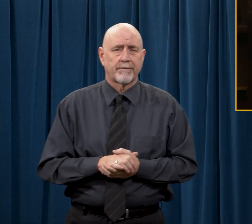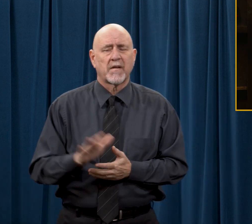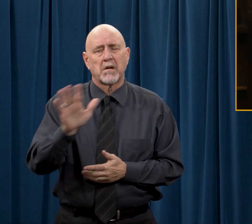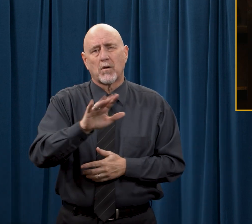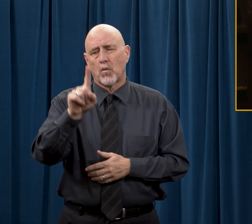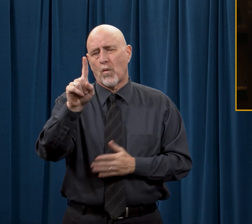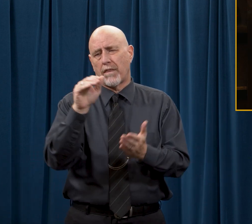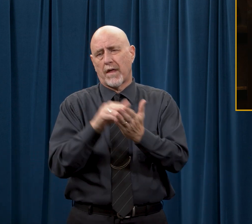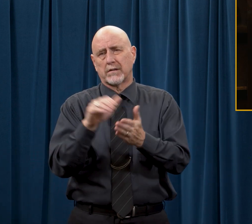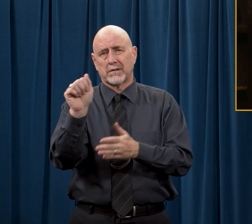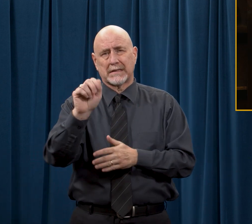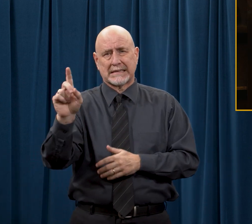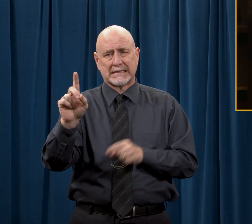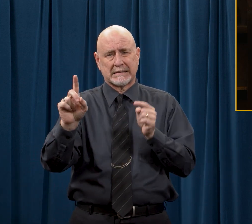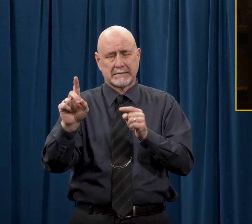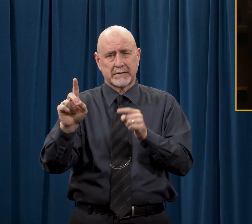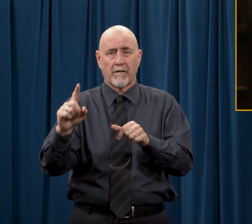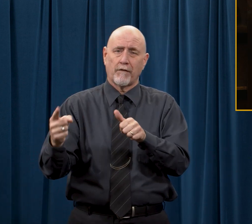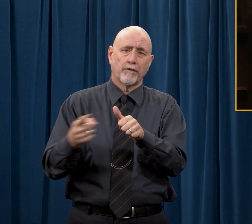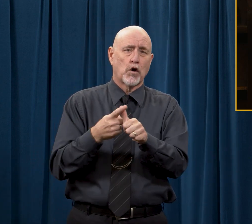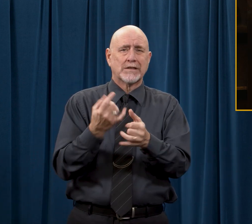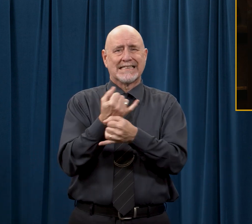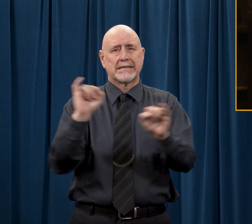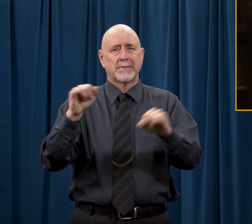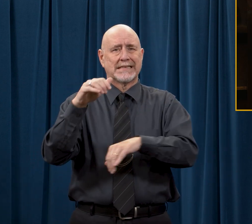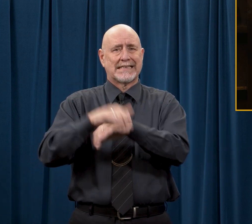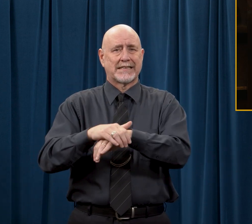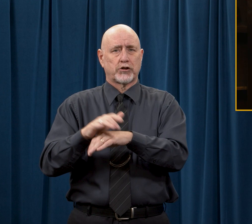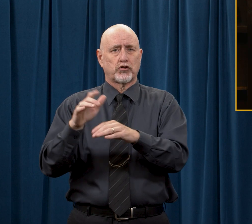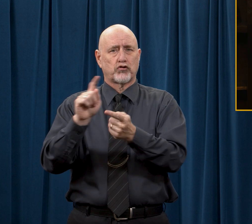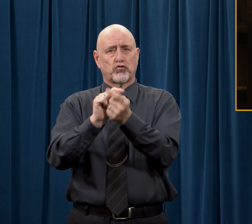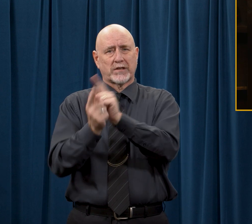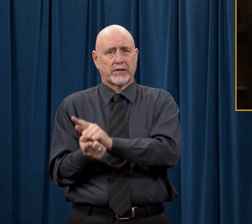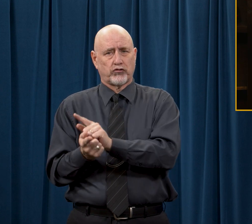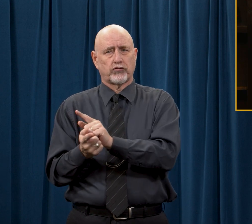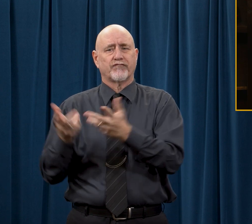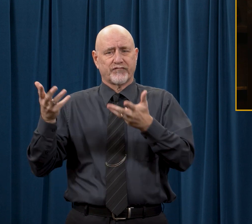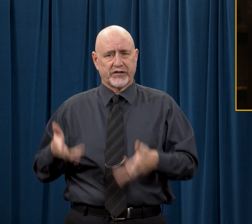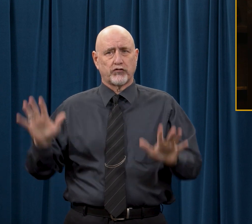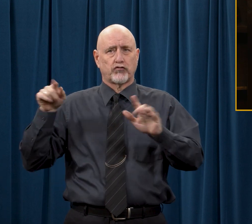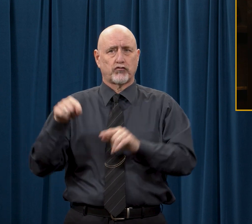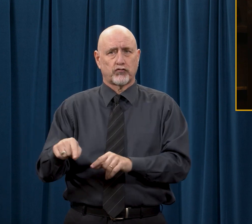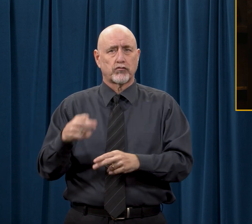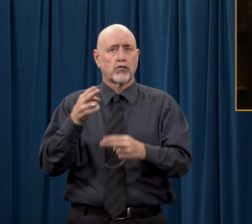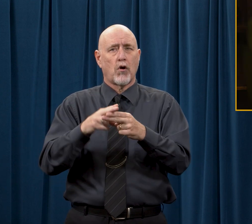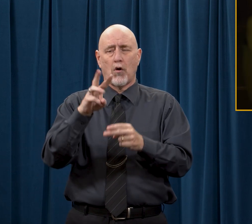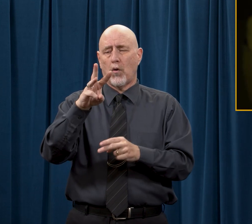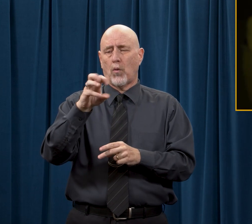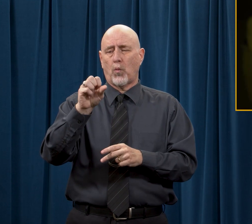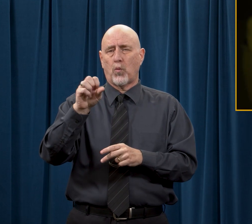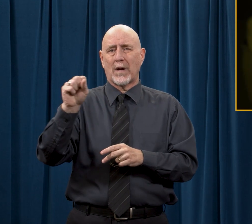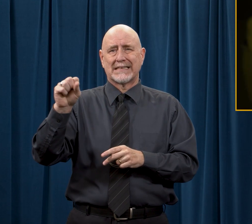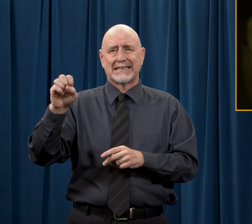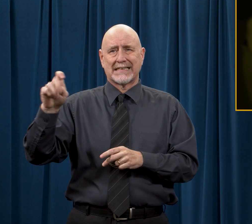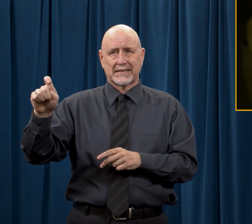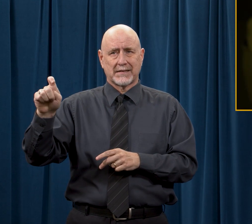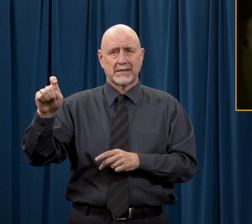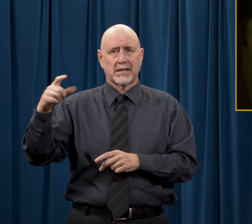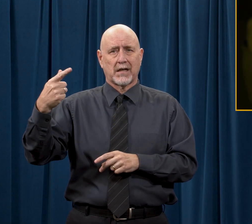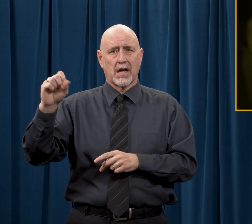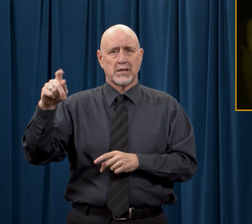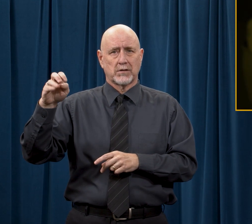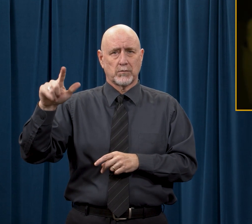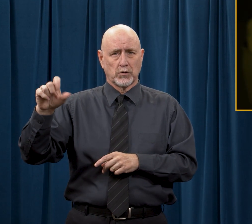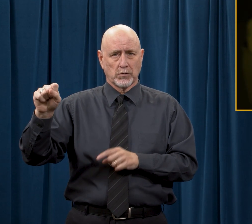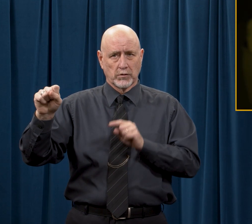done. Around 1000 AD, the first independent English translation was completed. It is known as